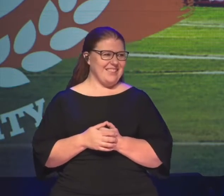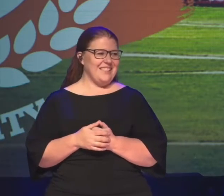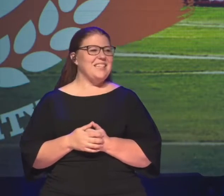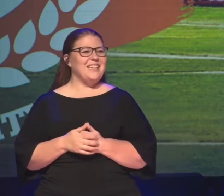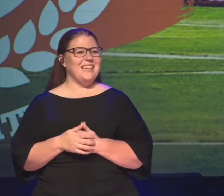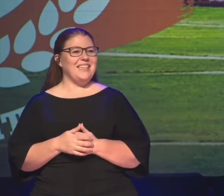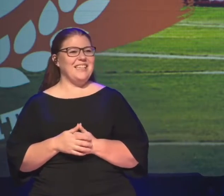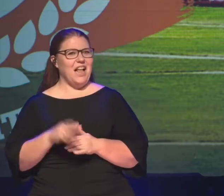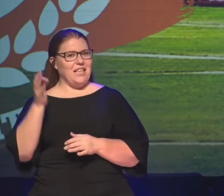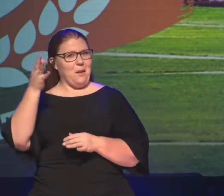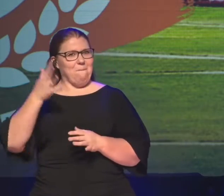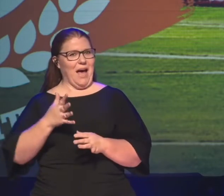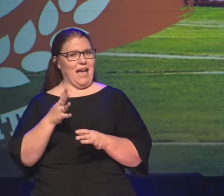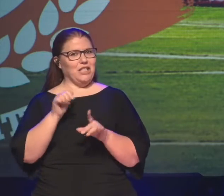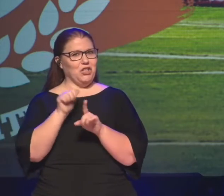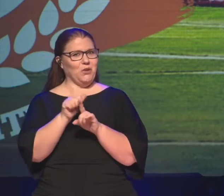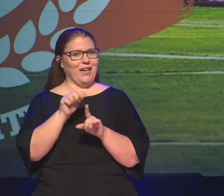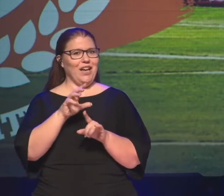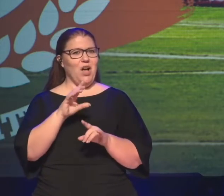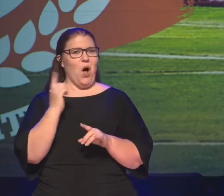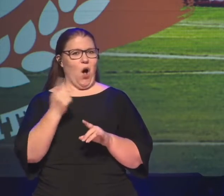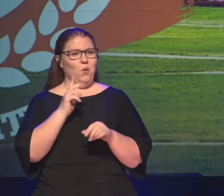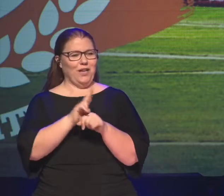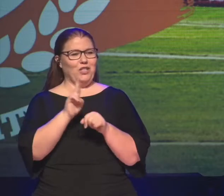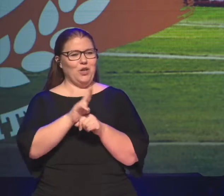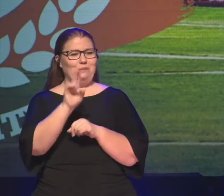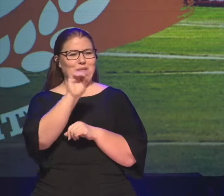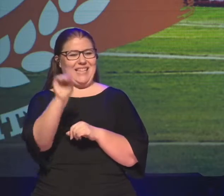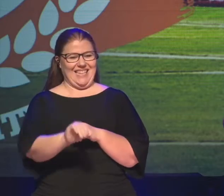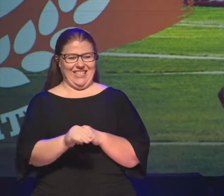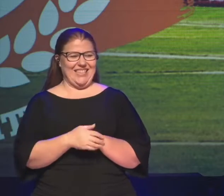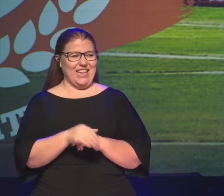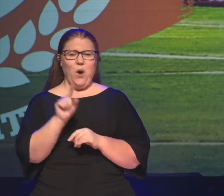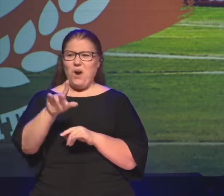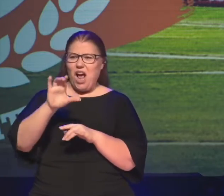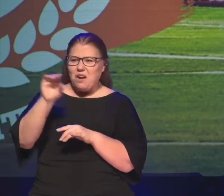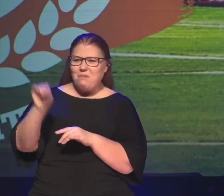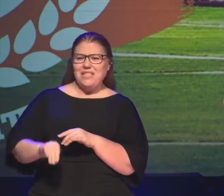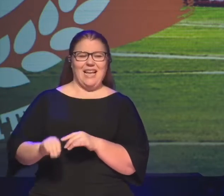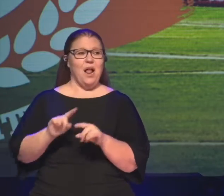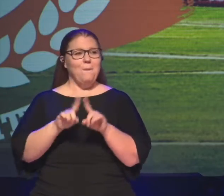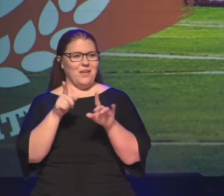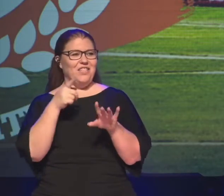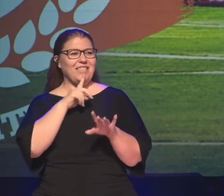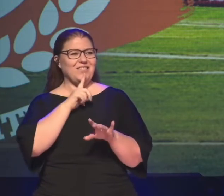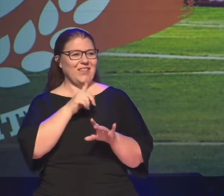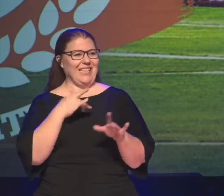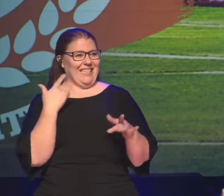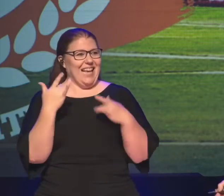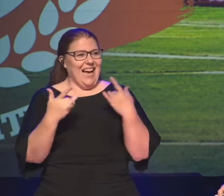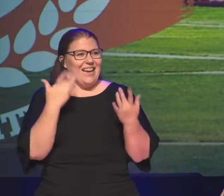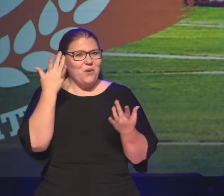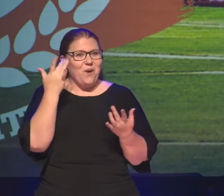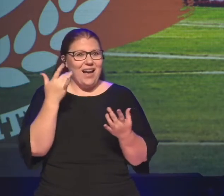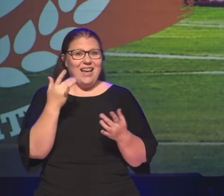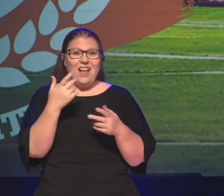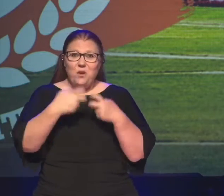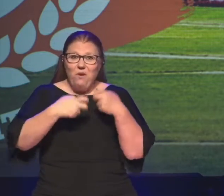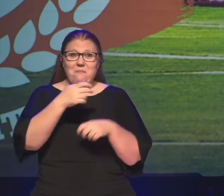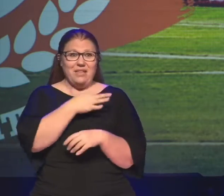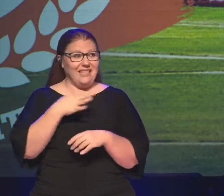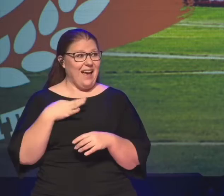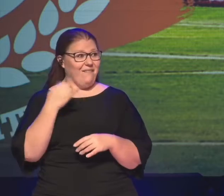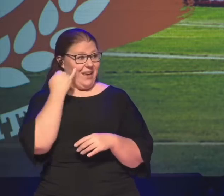That's a little pastor trick. Always talking percentages. Always talking 100%. But she's excited. The problem is staff. So